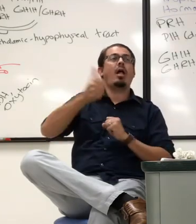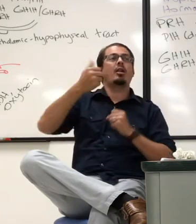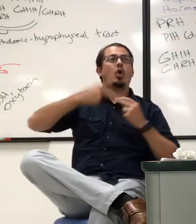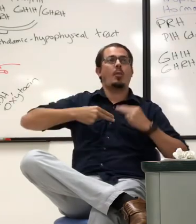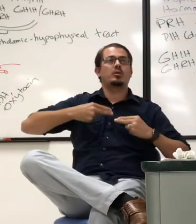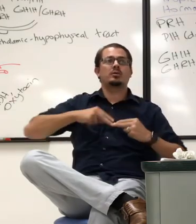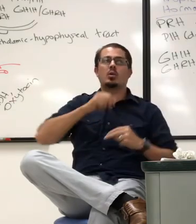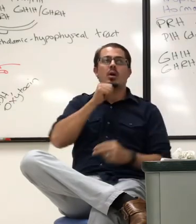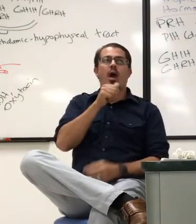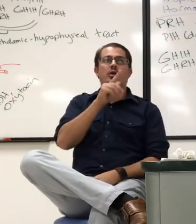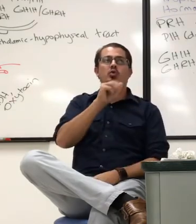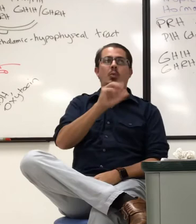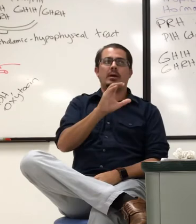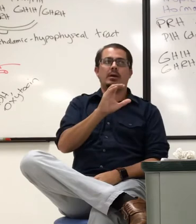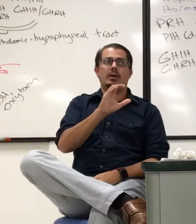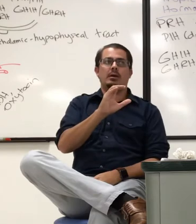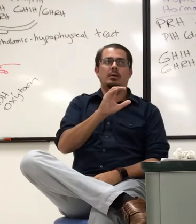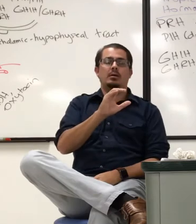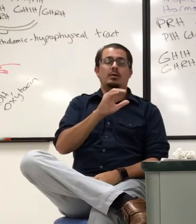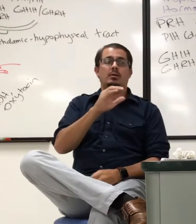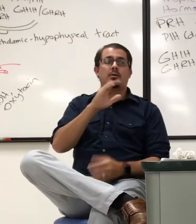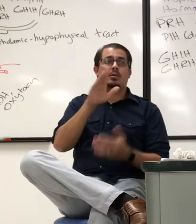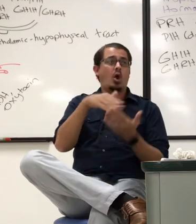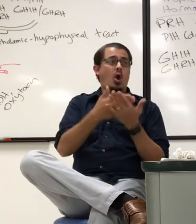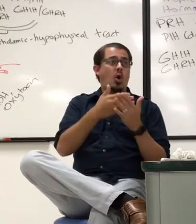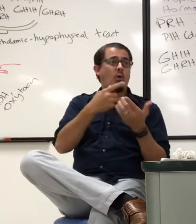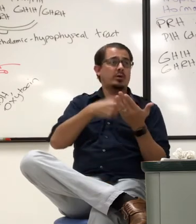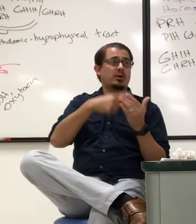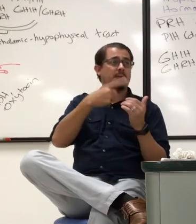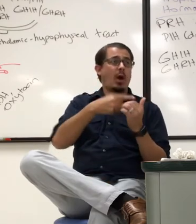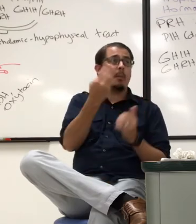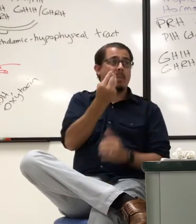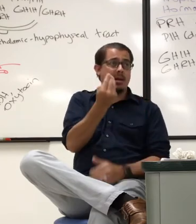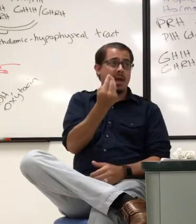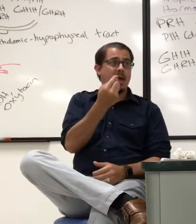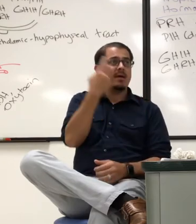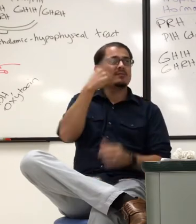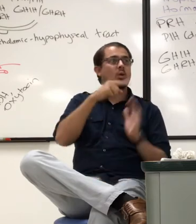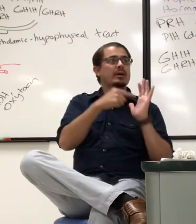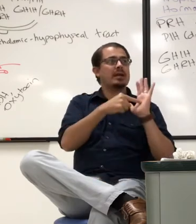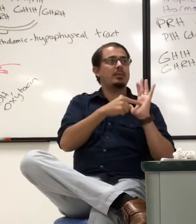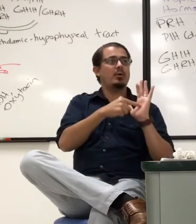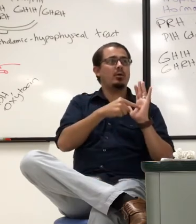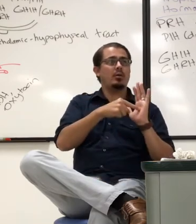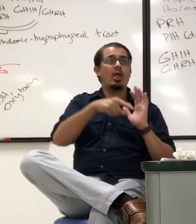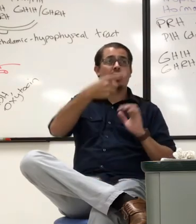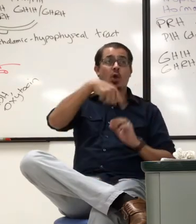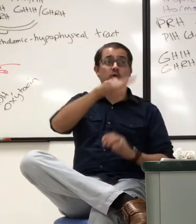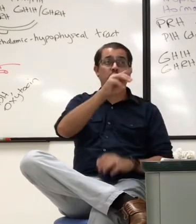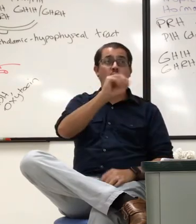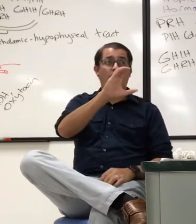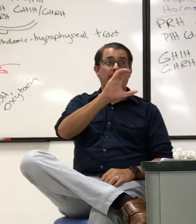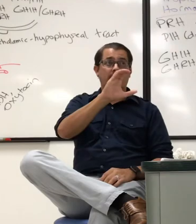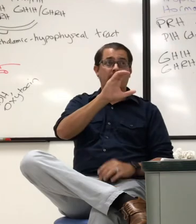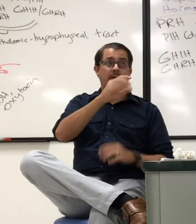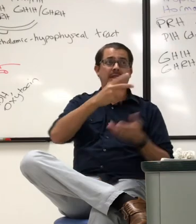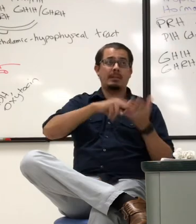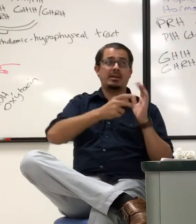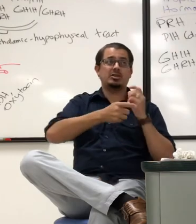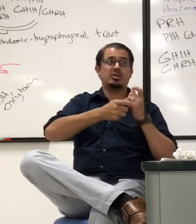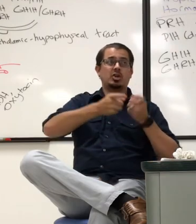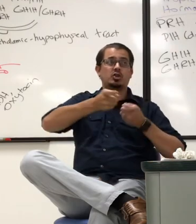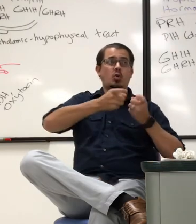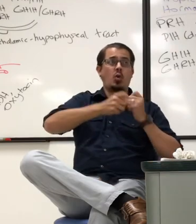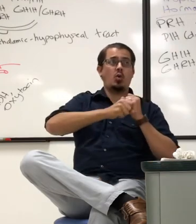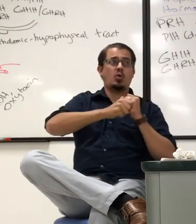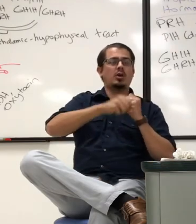tropic. So all the ones we talked about yesterday as an example, yeah. All of those were tropic because I was